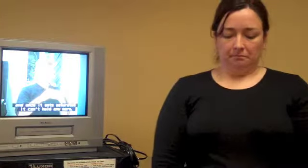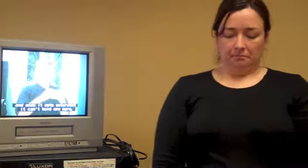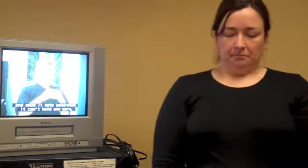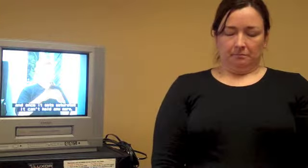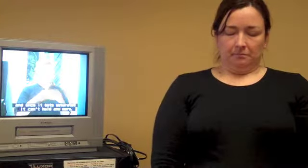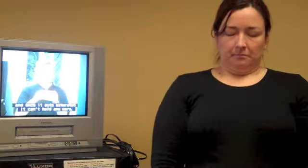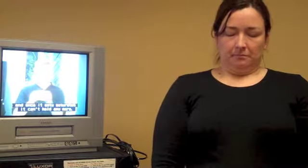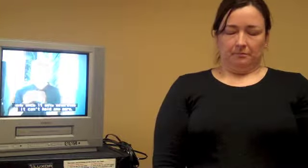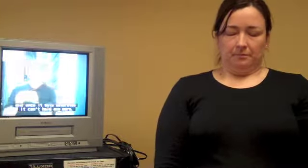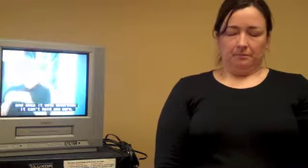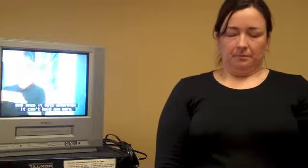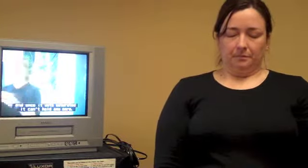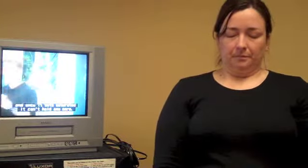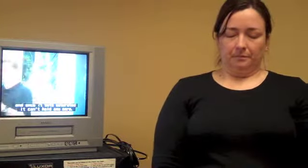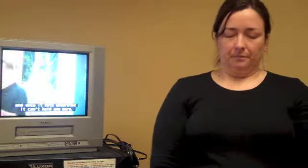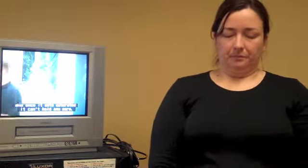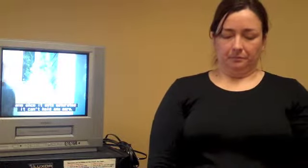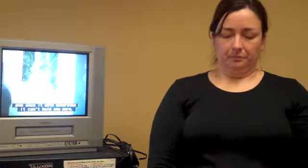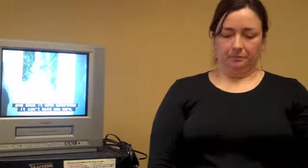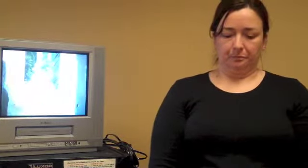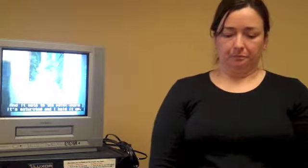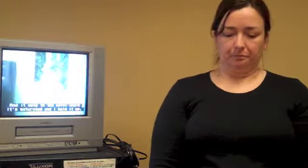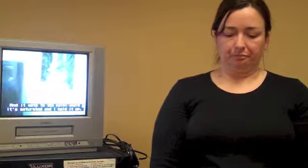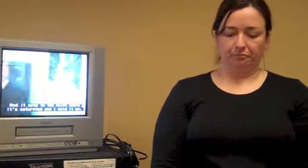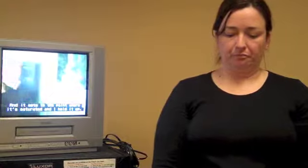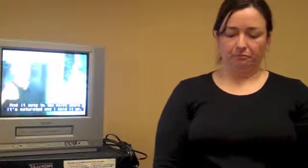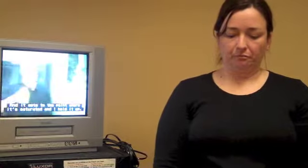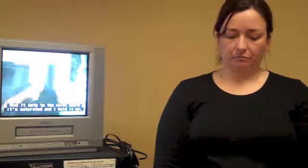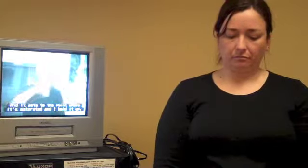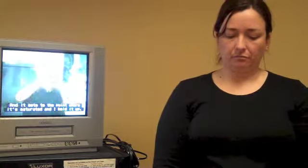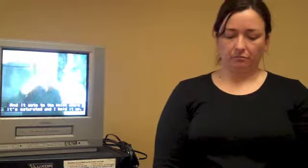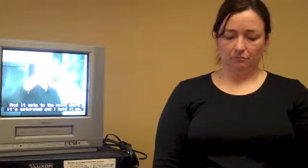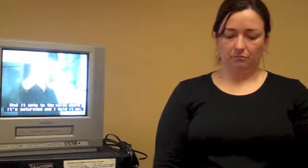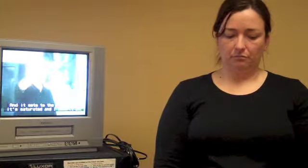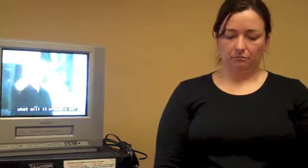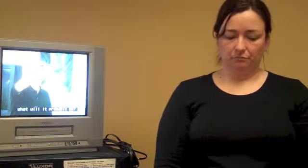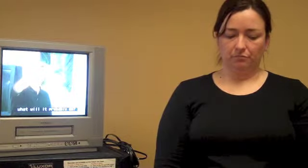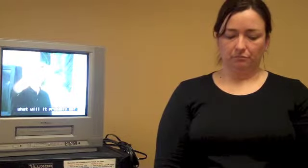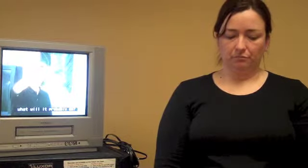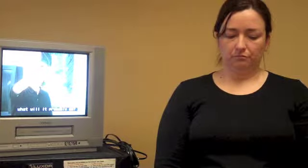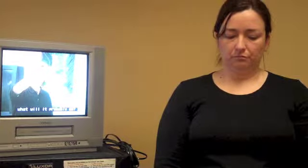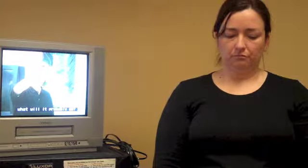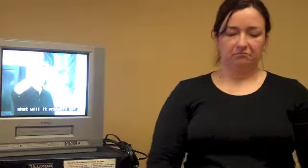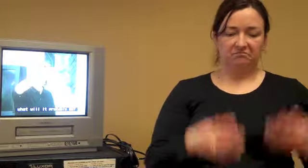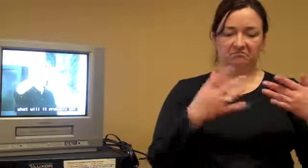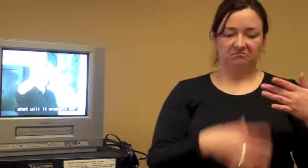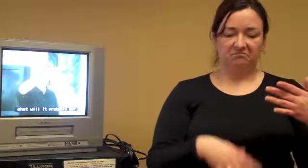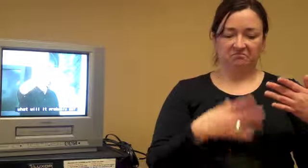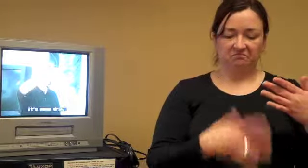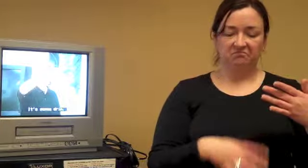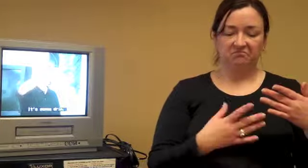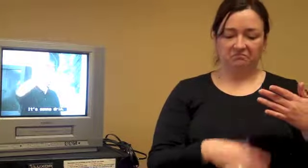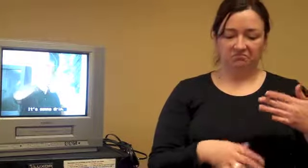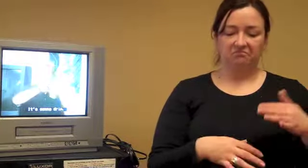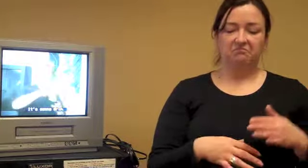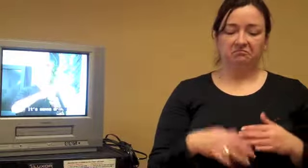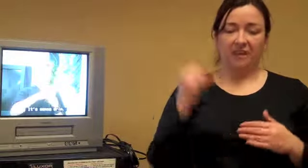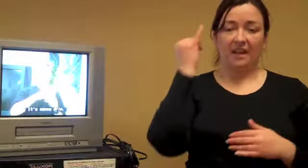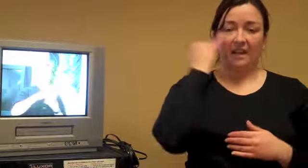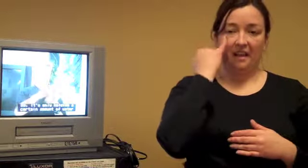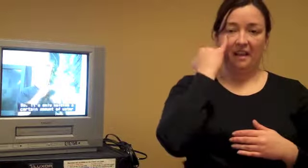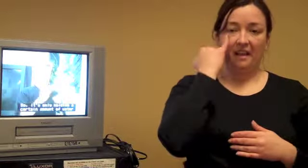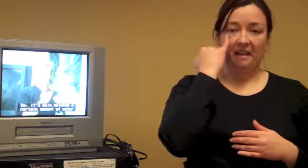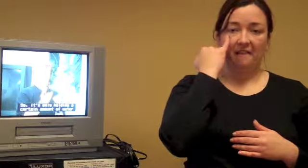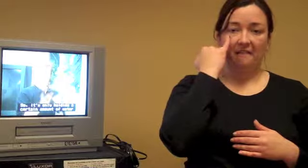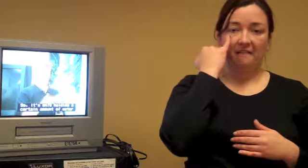and once it gets saturated, it can't hold anymore. And it gets to the point where it's saturated and hold it up, what will it probably do? It's going to drip.